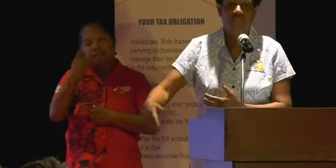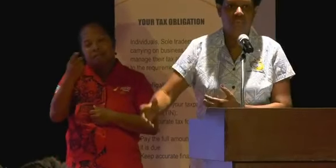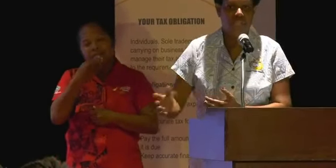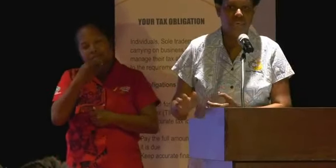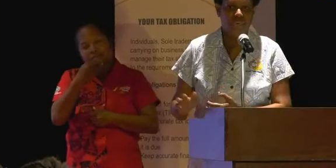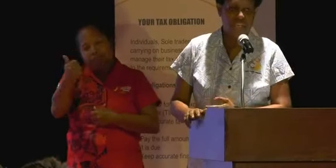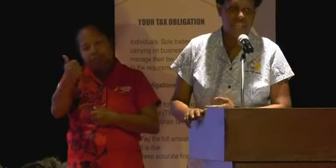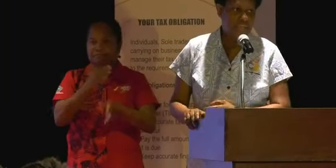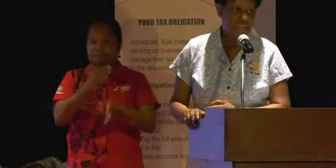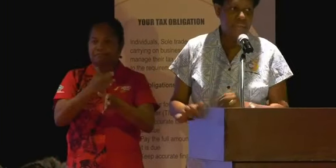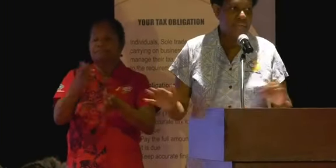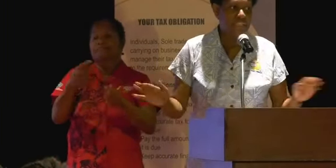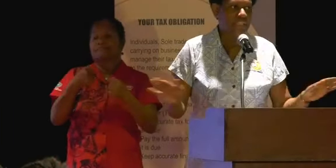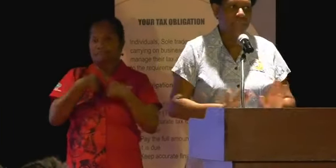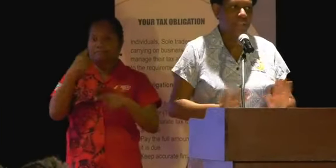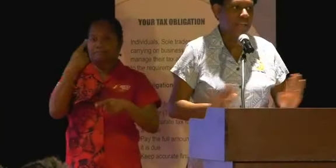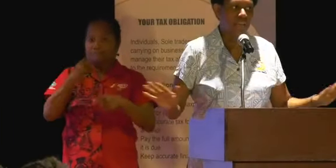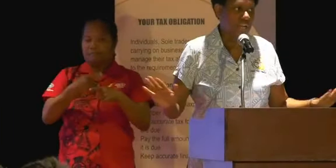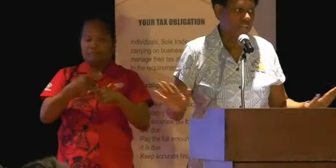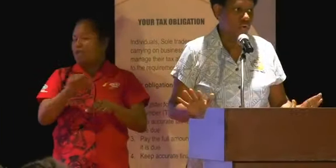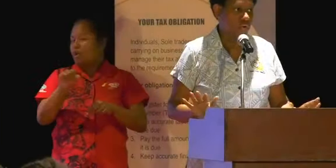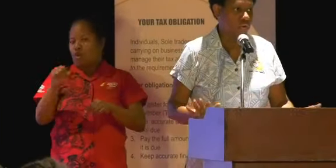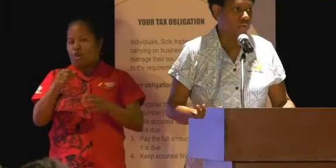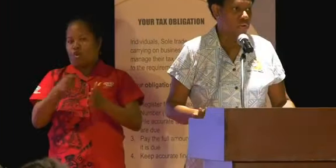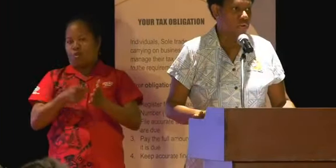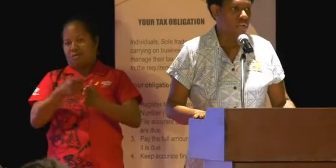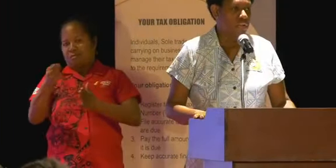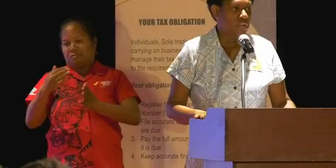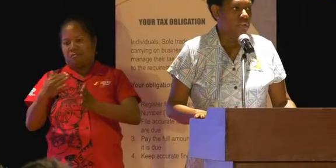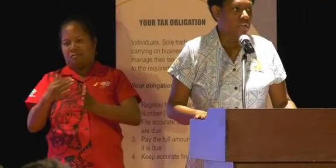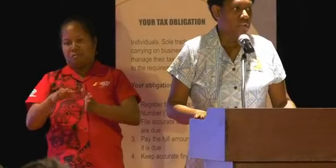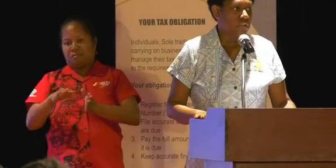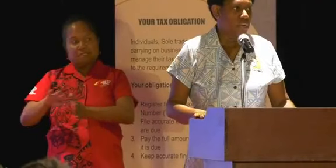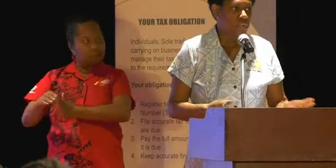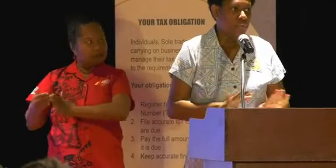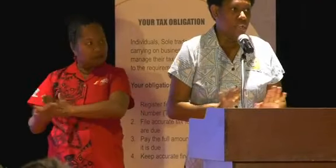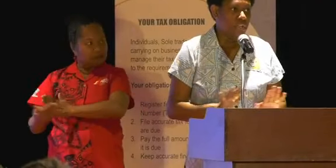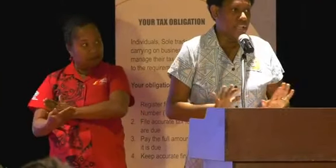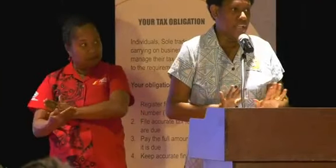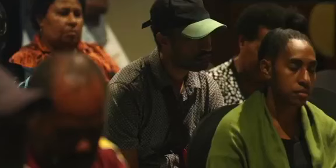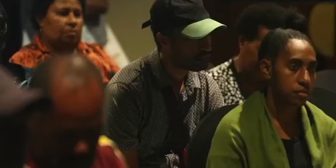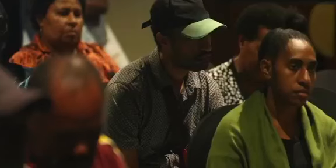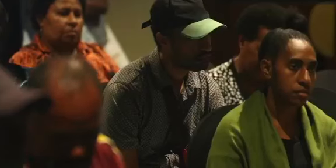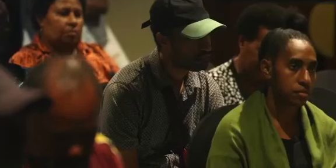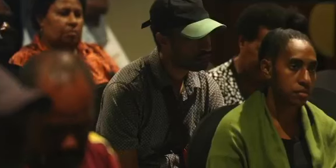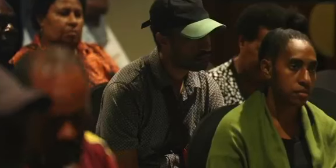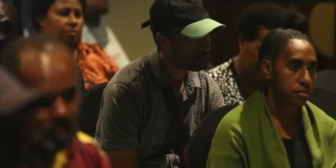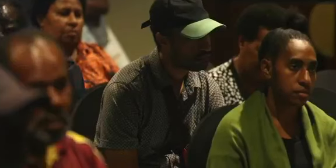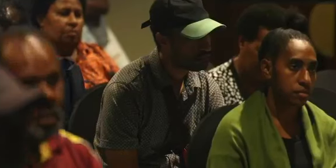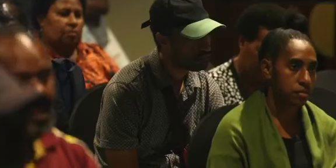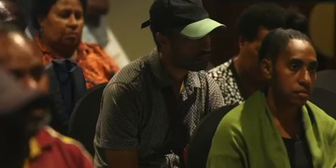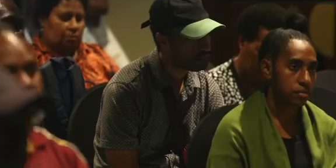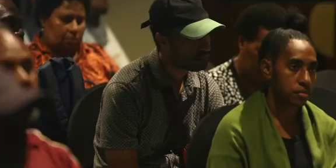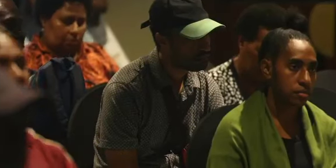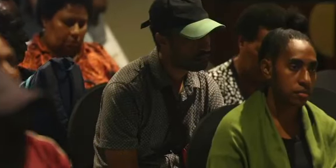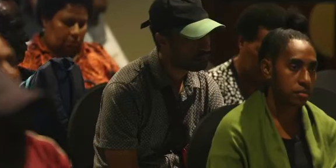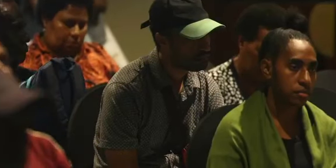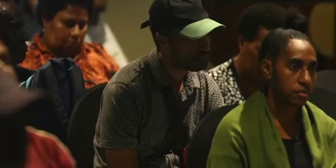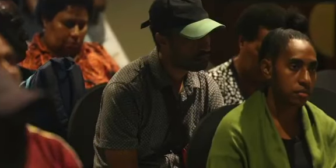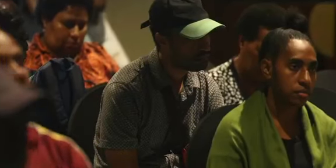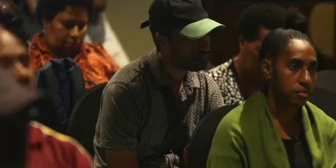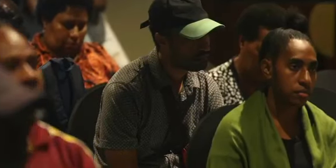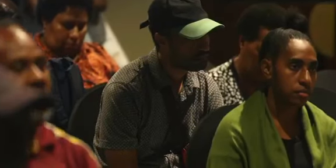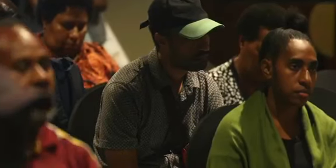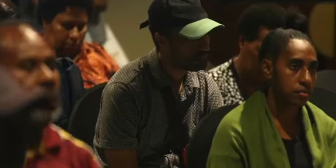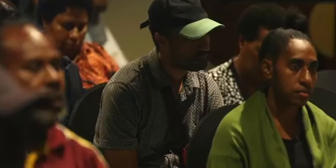please walk him blow me hurry up. This display am no got more. And we do not encourage that. Suppose